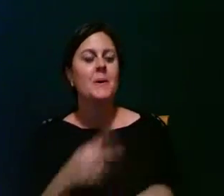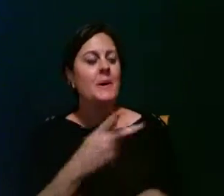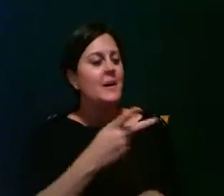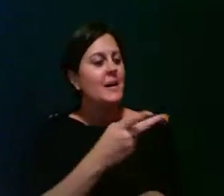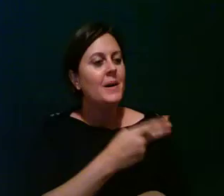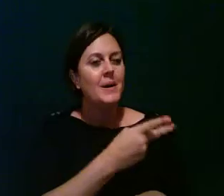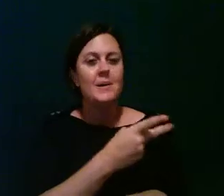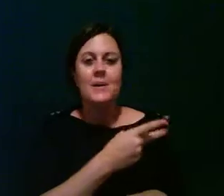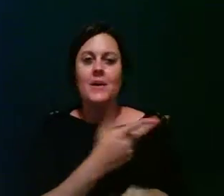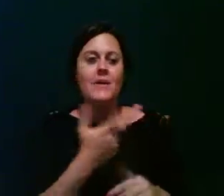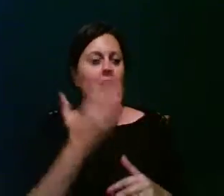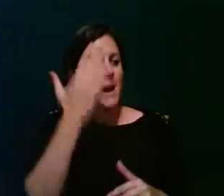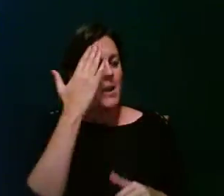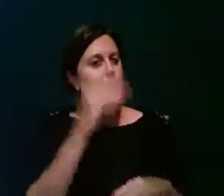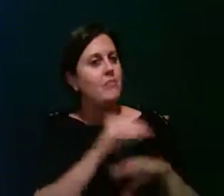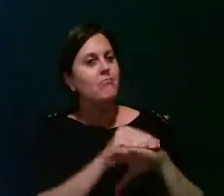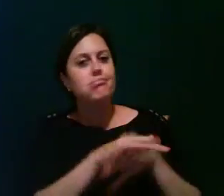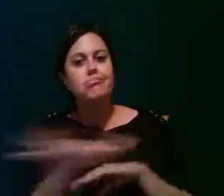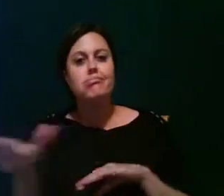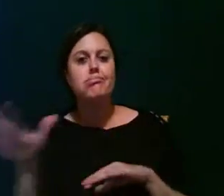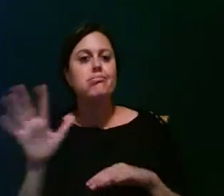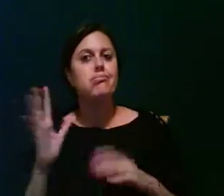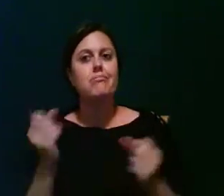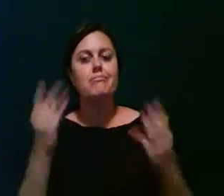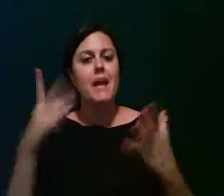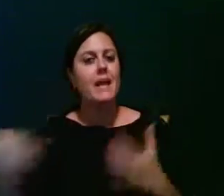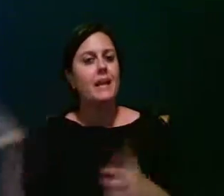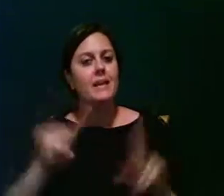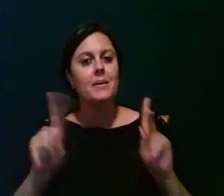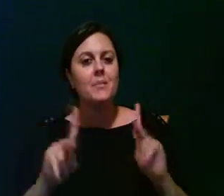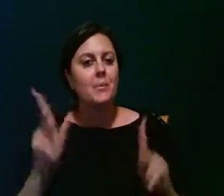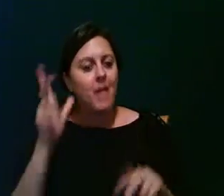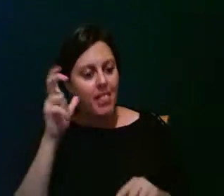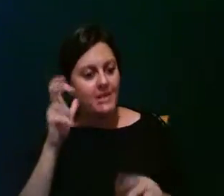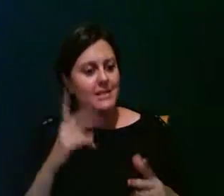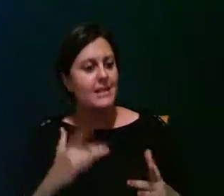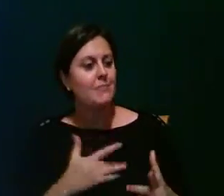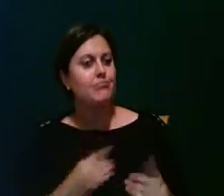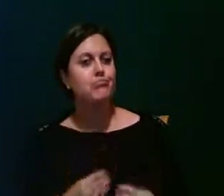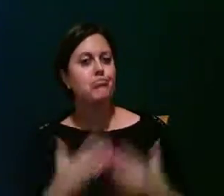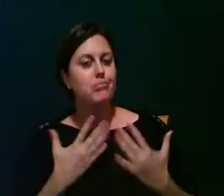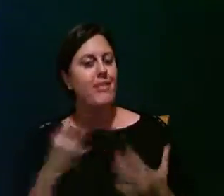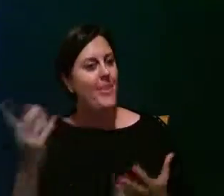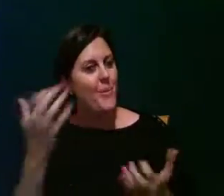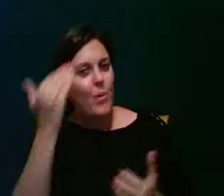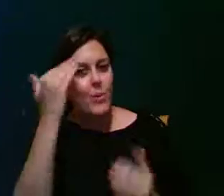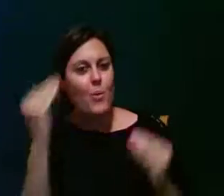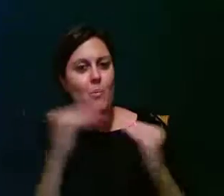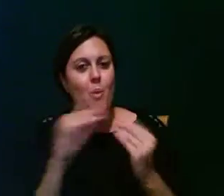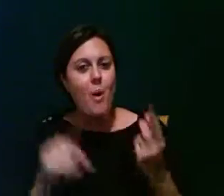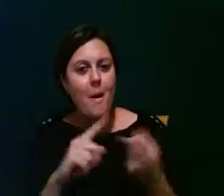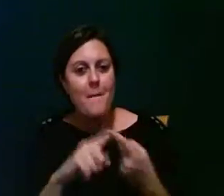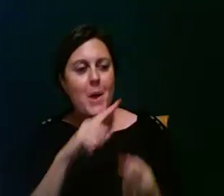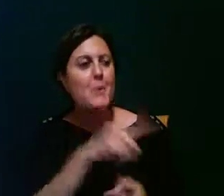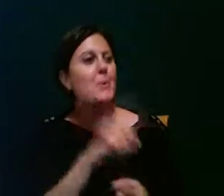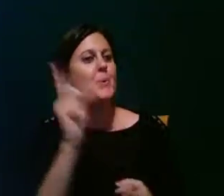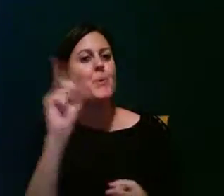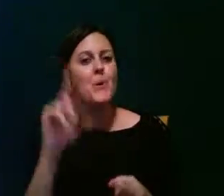the hearts of a lot of people listening in tonight. And I know they're going to want to know more about you. They're going to want to know where to find you, and tell me about